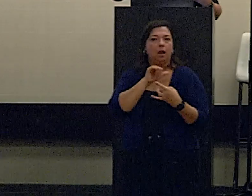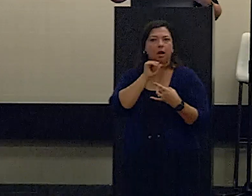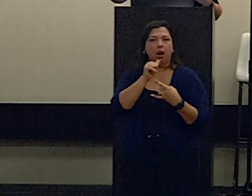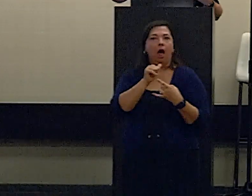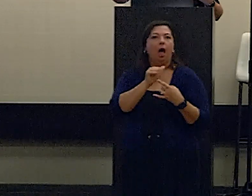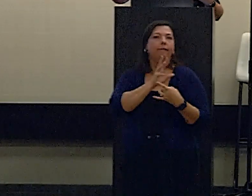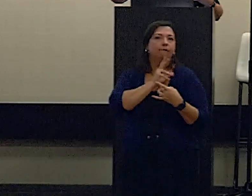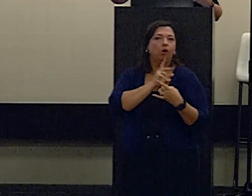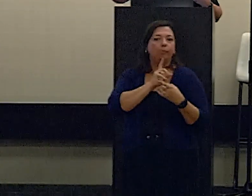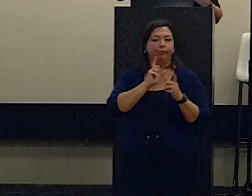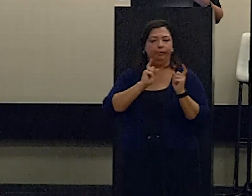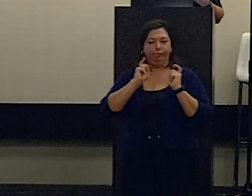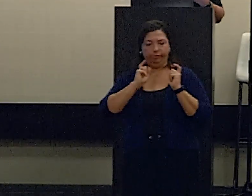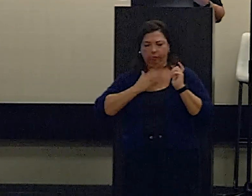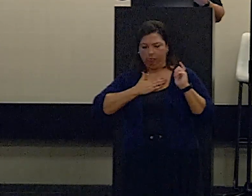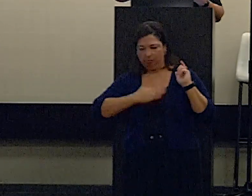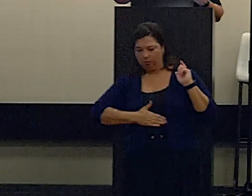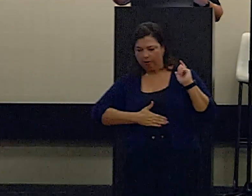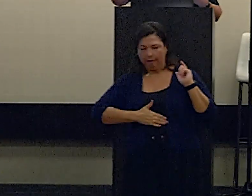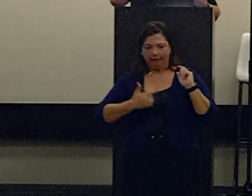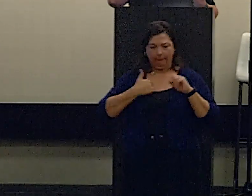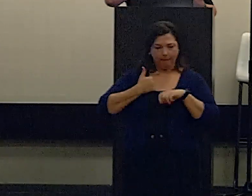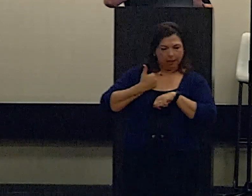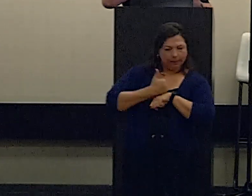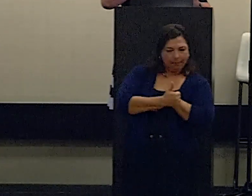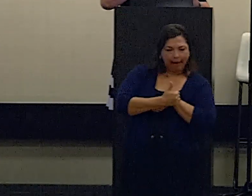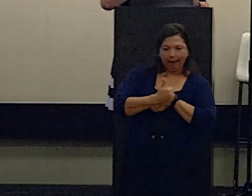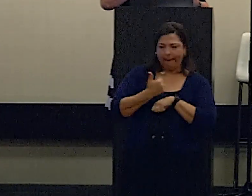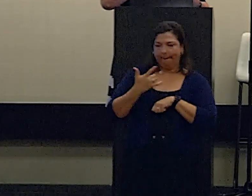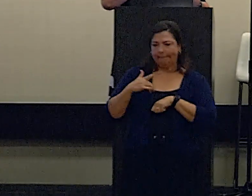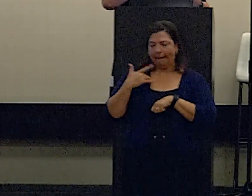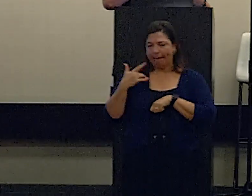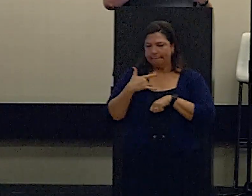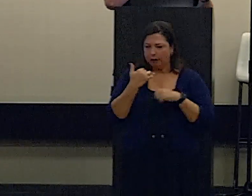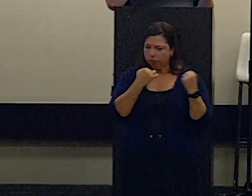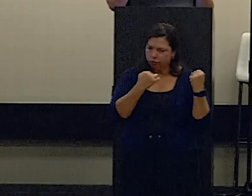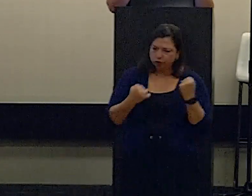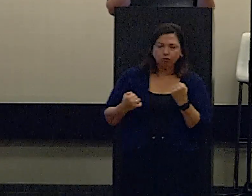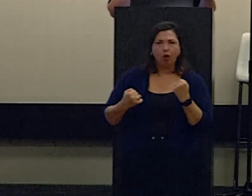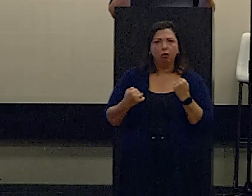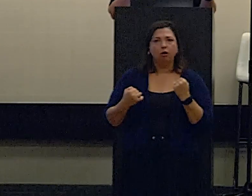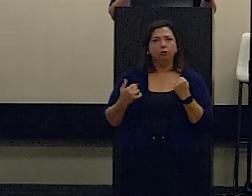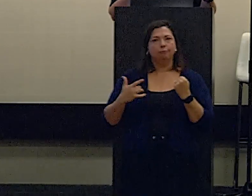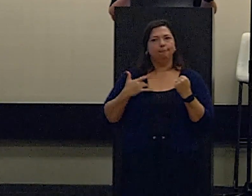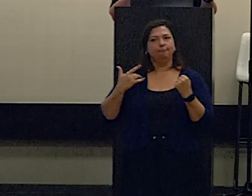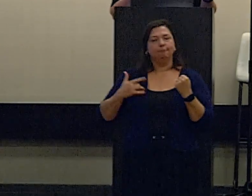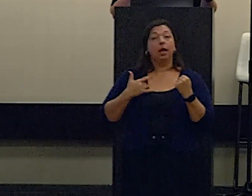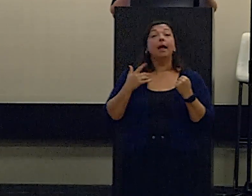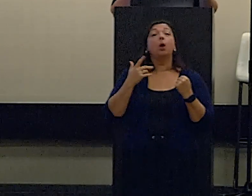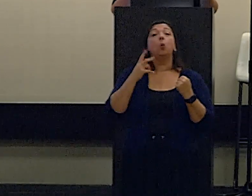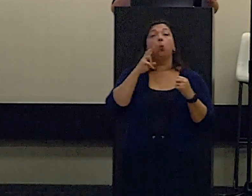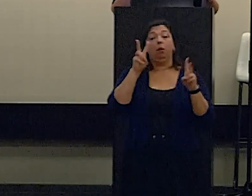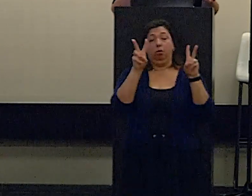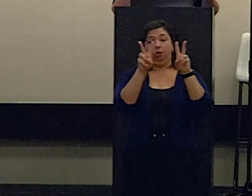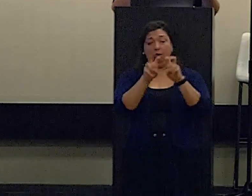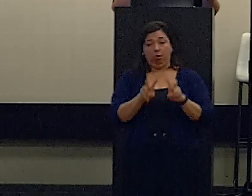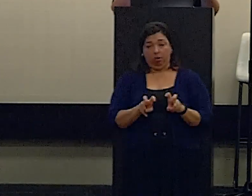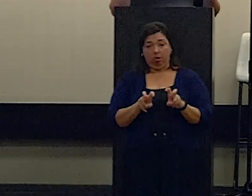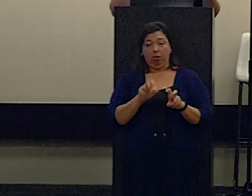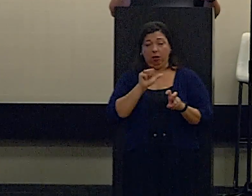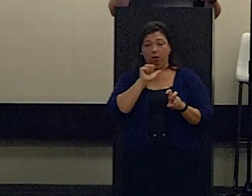of, am I to blame? I felt a certain strong way. We're reading those nonverbals. And side